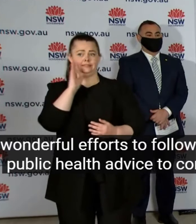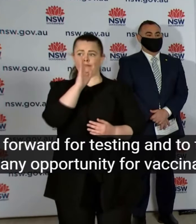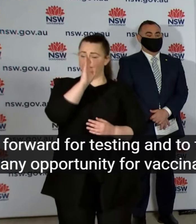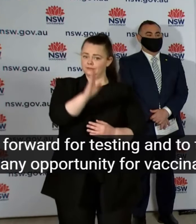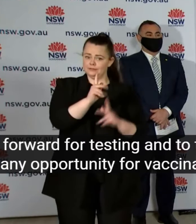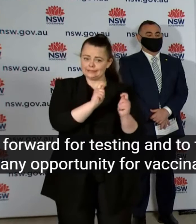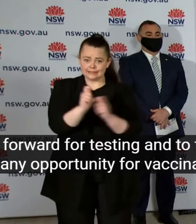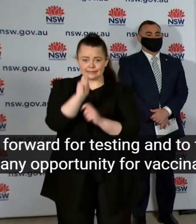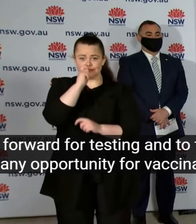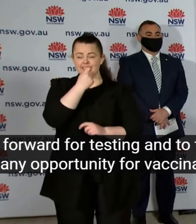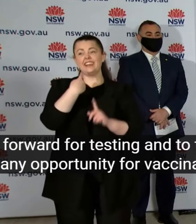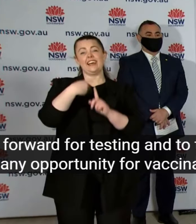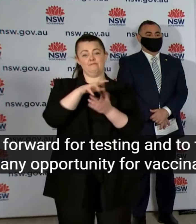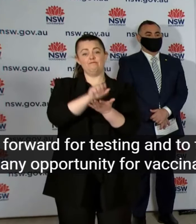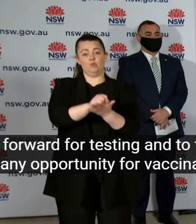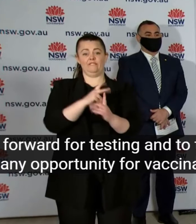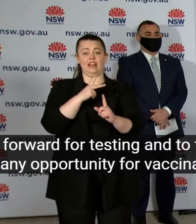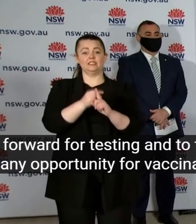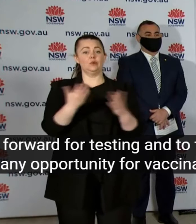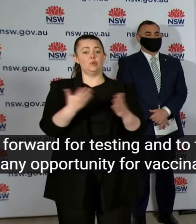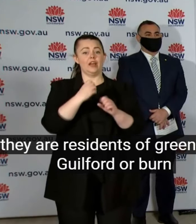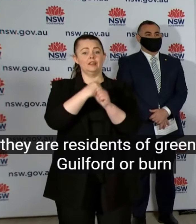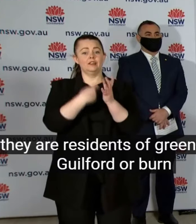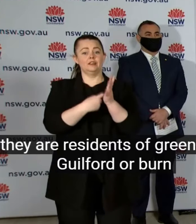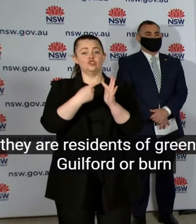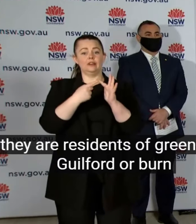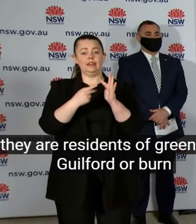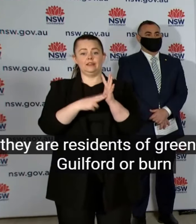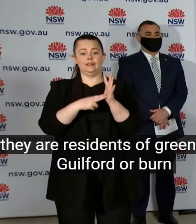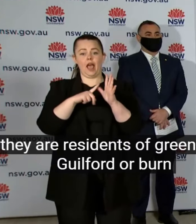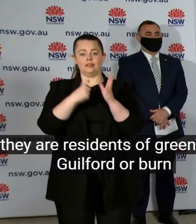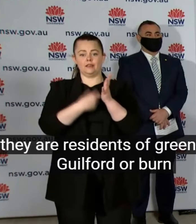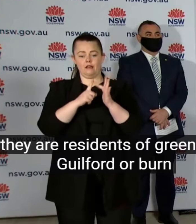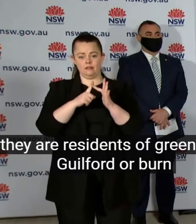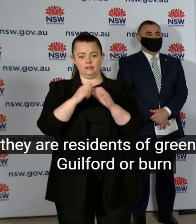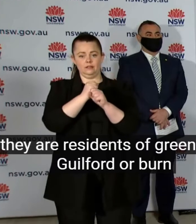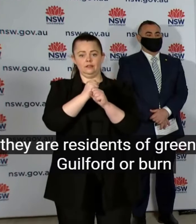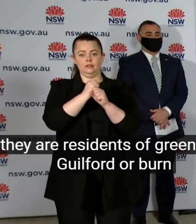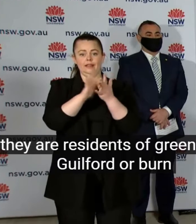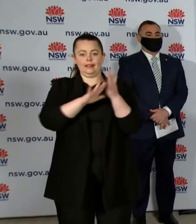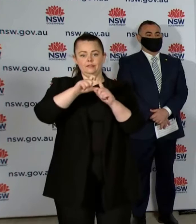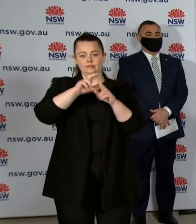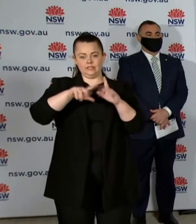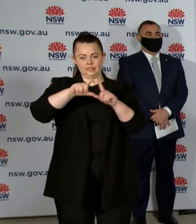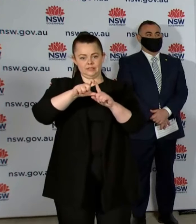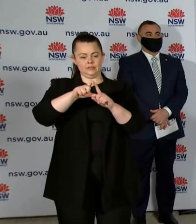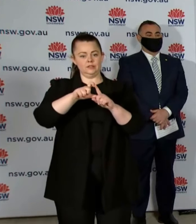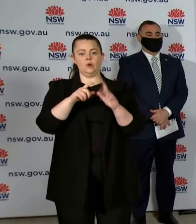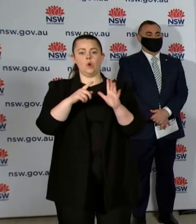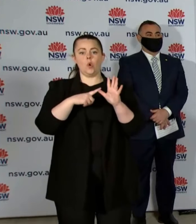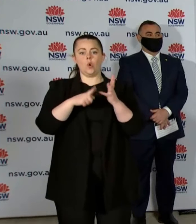for vaccination. And they are residents of Greenacre, Guildford, Auburn, Busby,